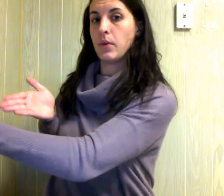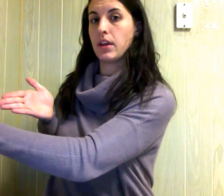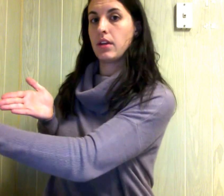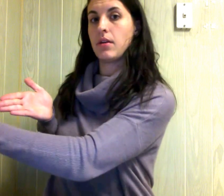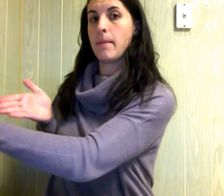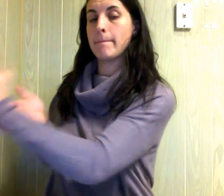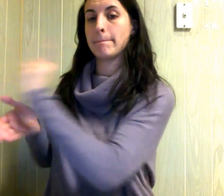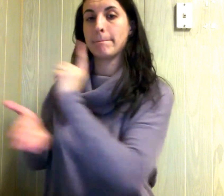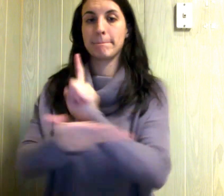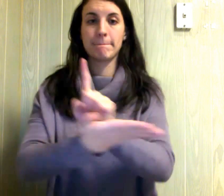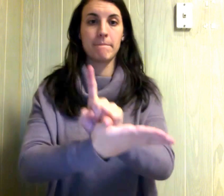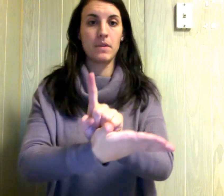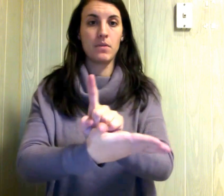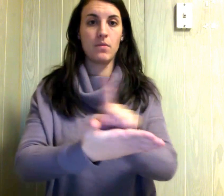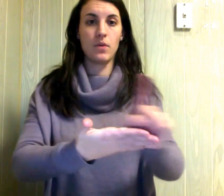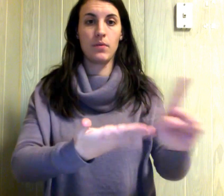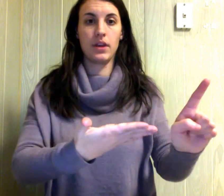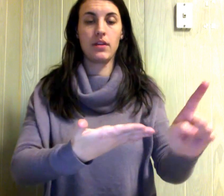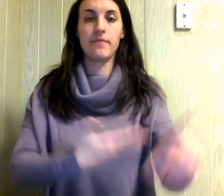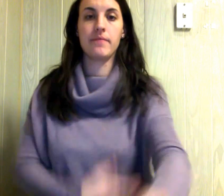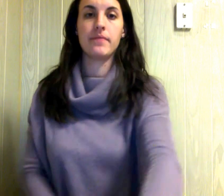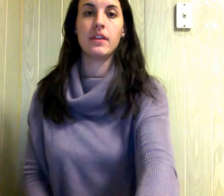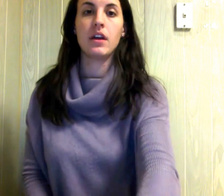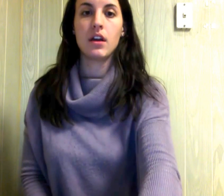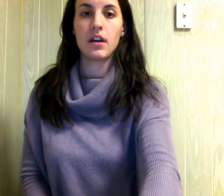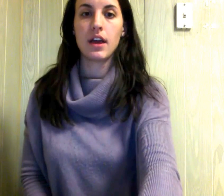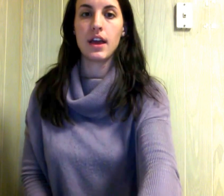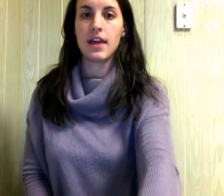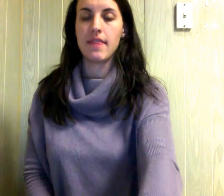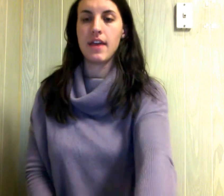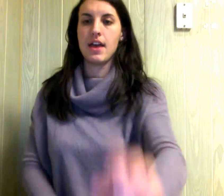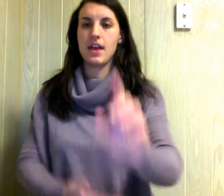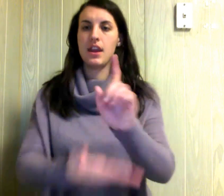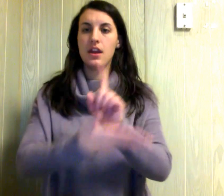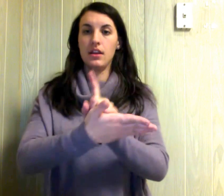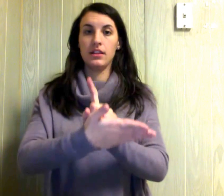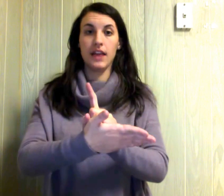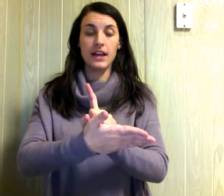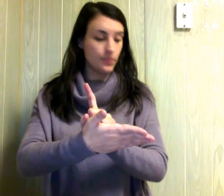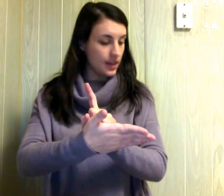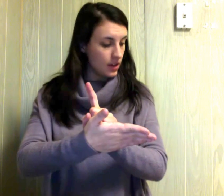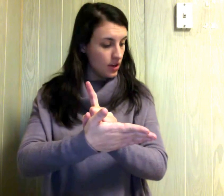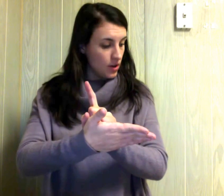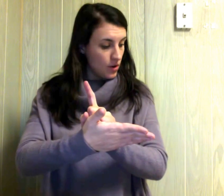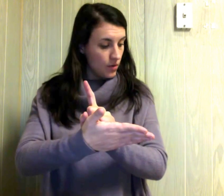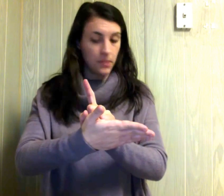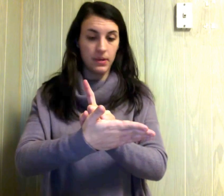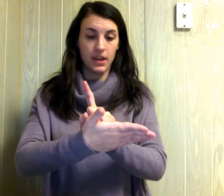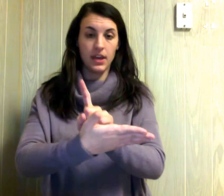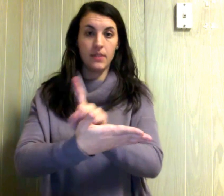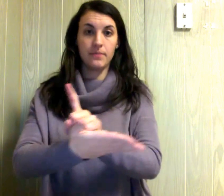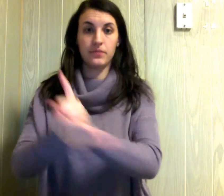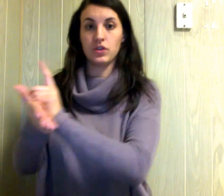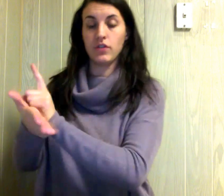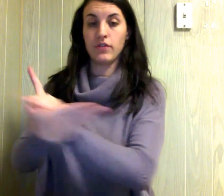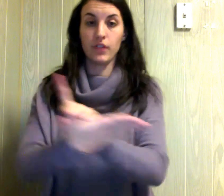week. 1 week. Okay, and then last week would be to flow